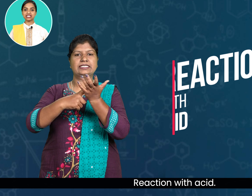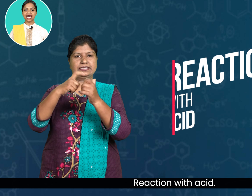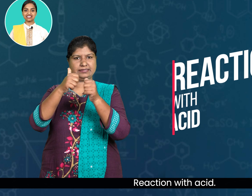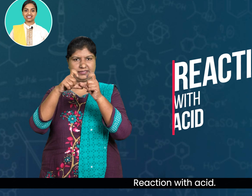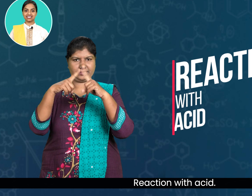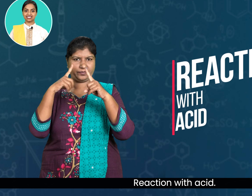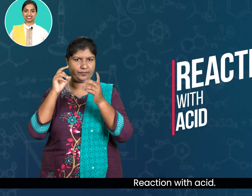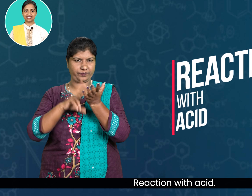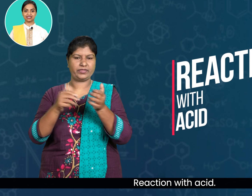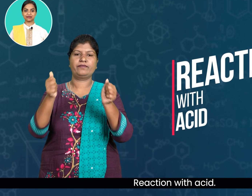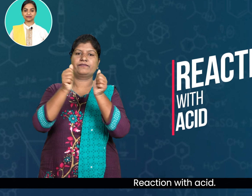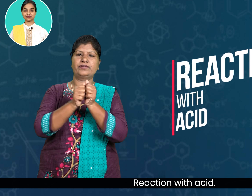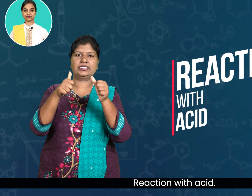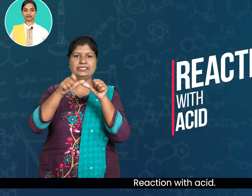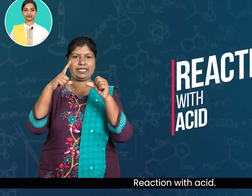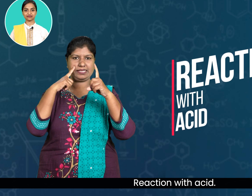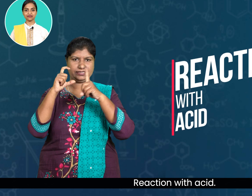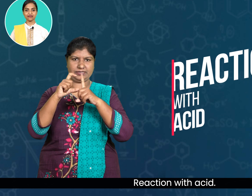Reaction with acid.